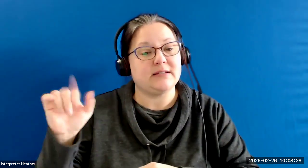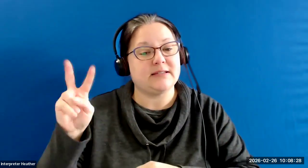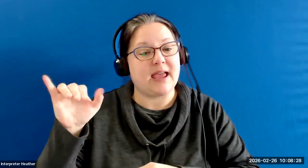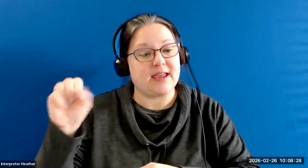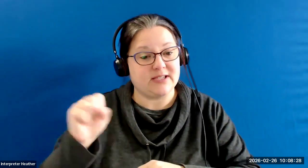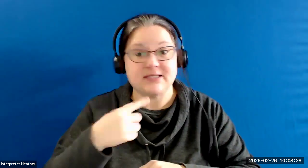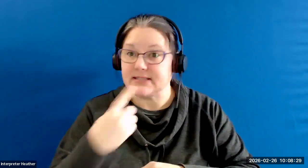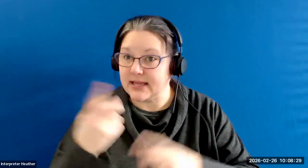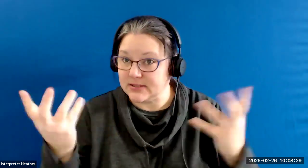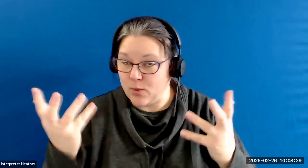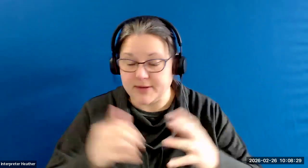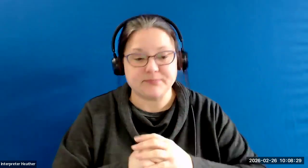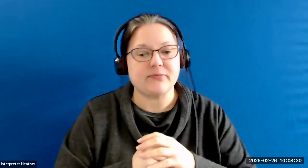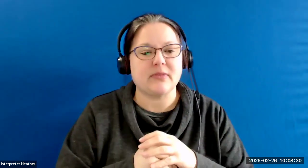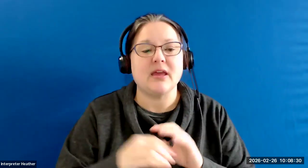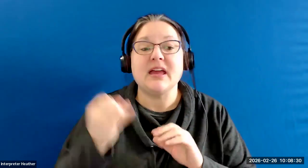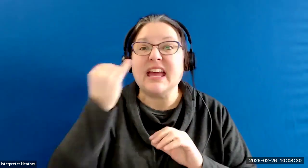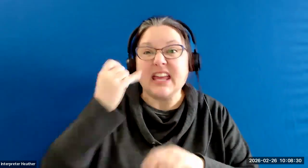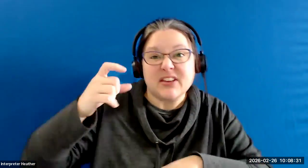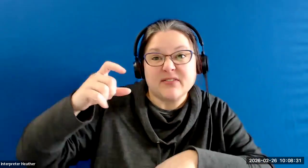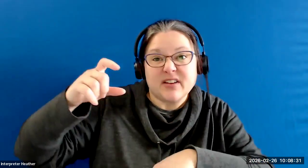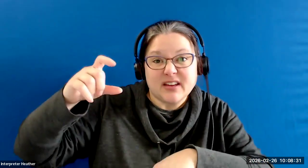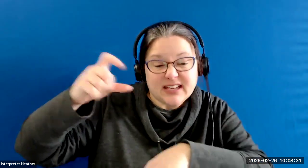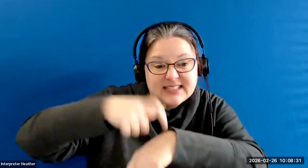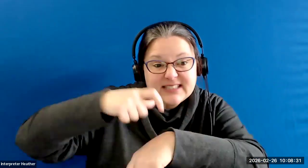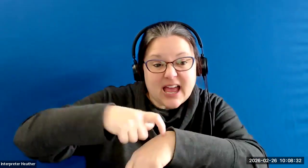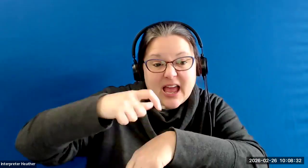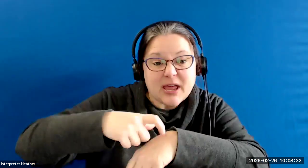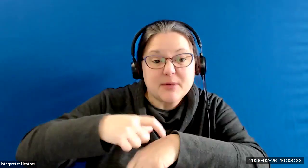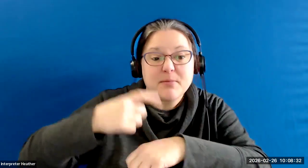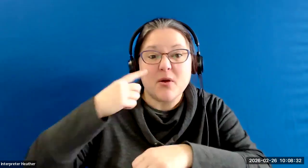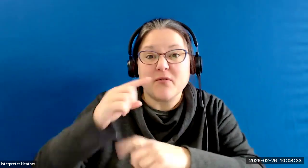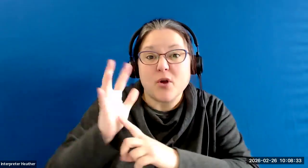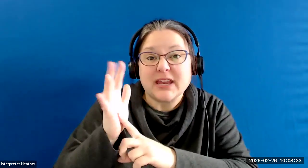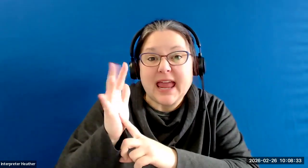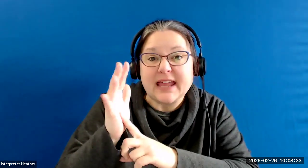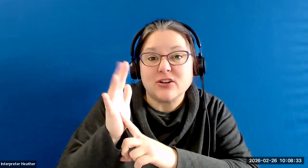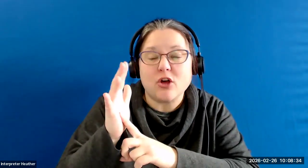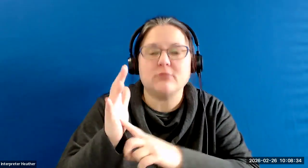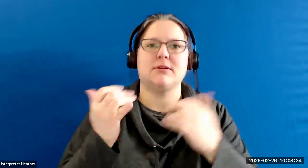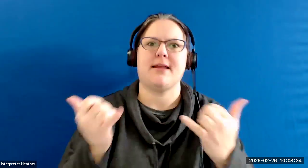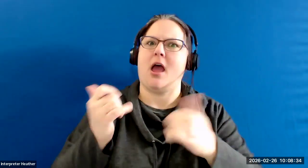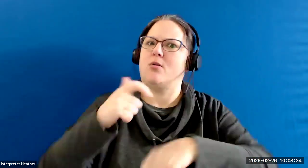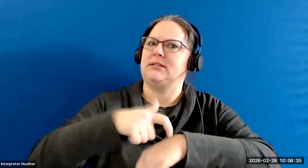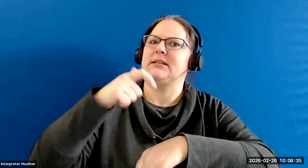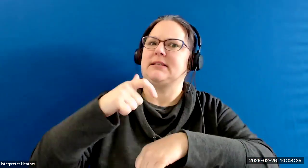If ever there were a time for a candle in the darkness, this would be